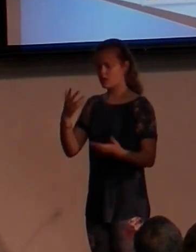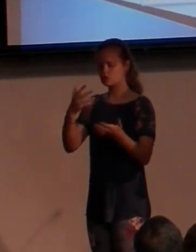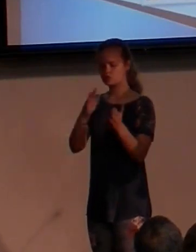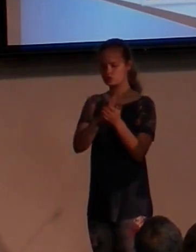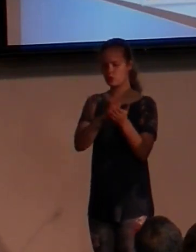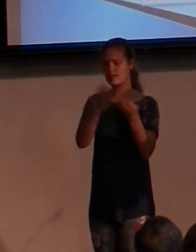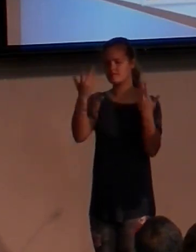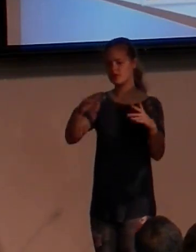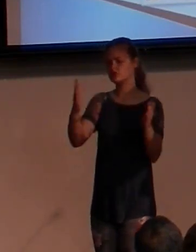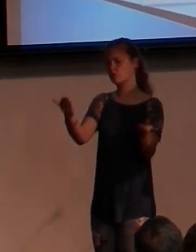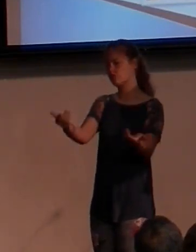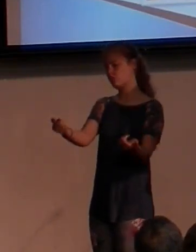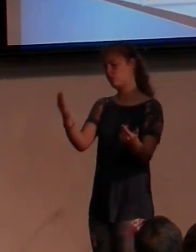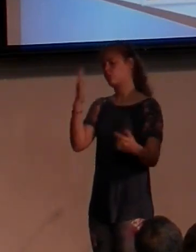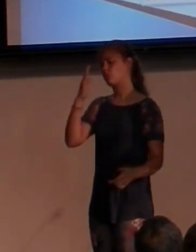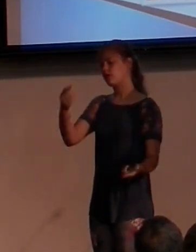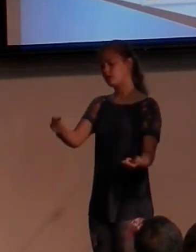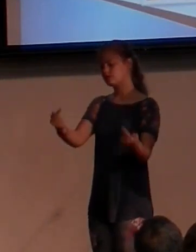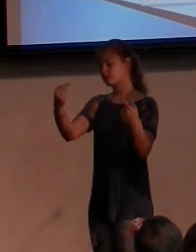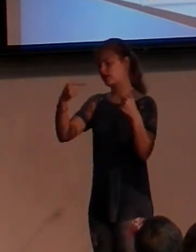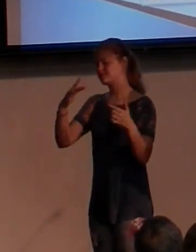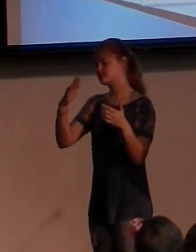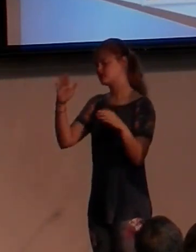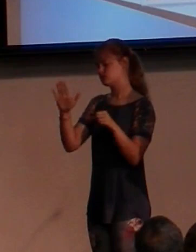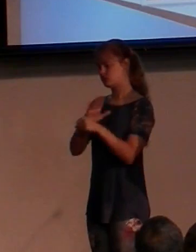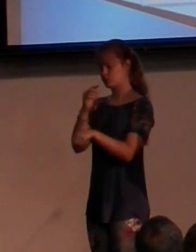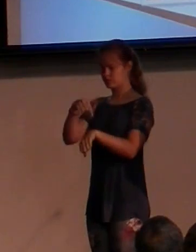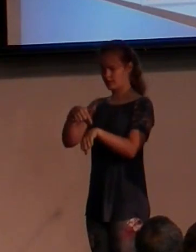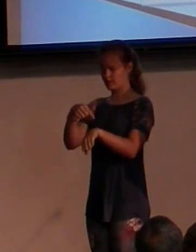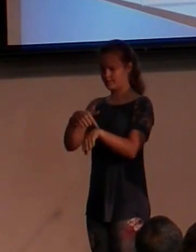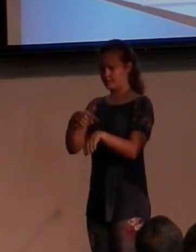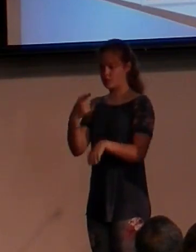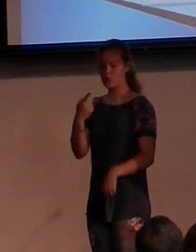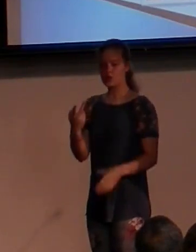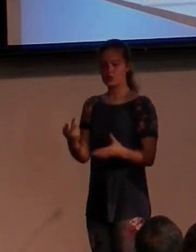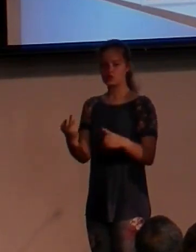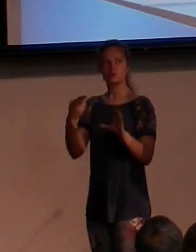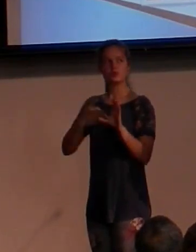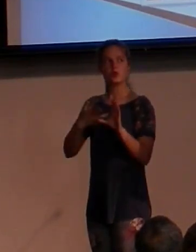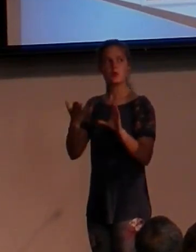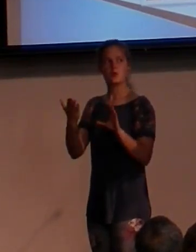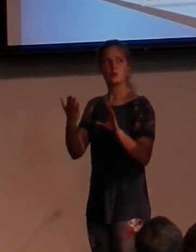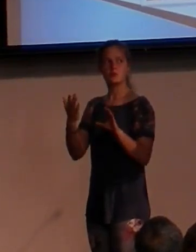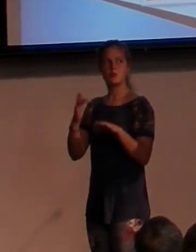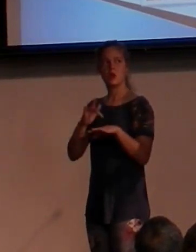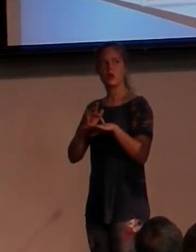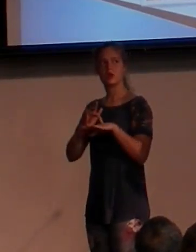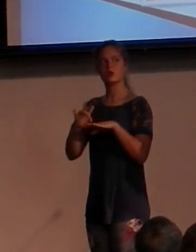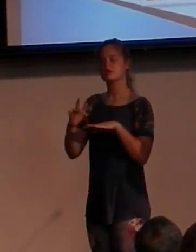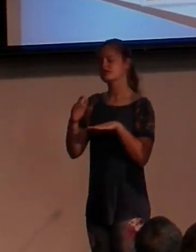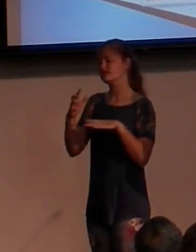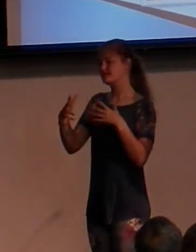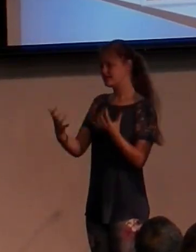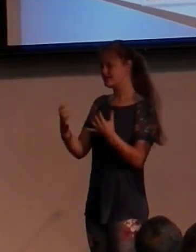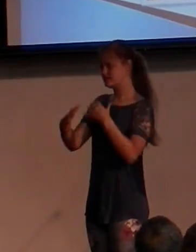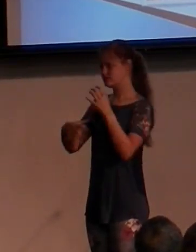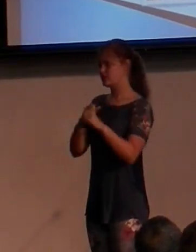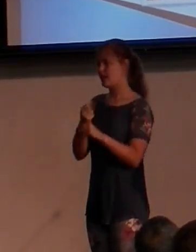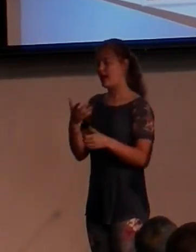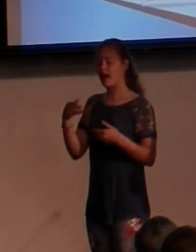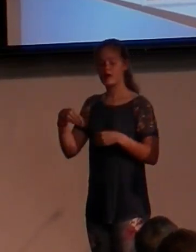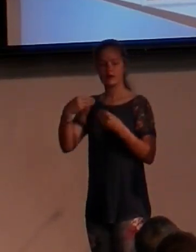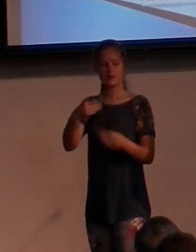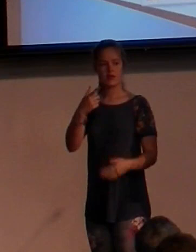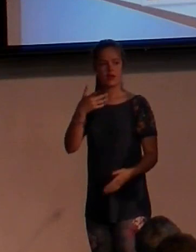so excited about that. So Darren got to be part of this story with us earlier this year, and I'm going to turn it over to him and let him share with you some of the